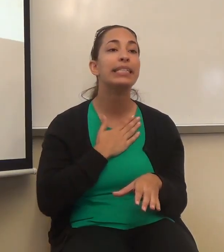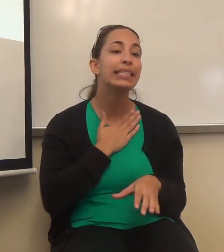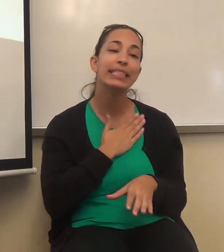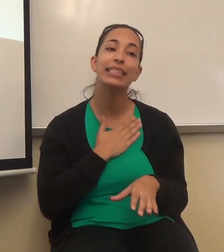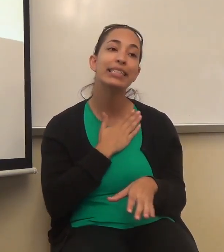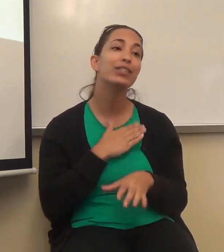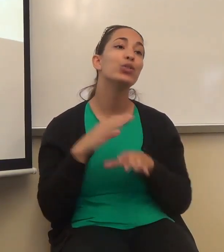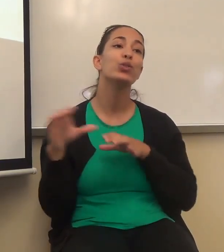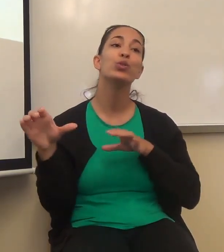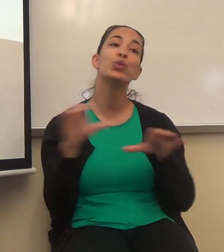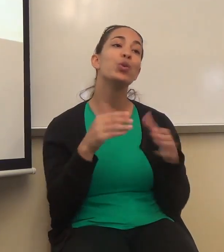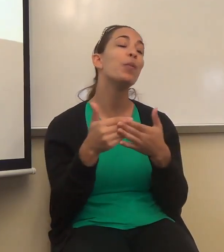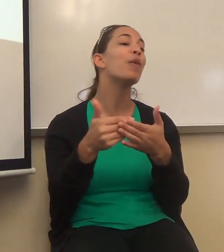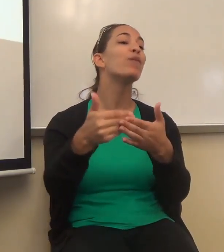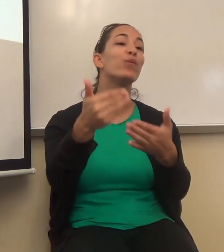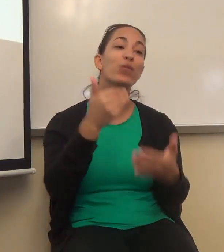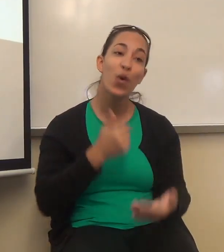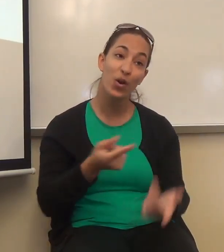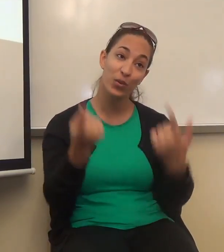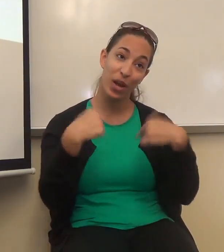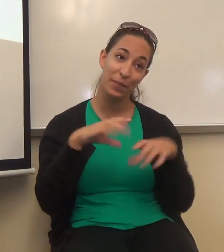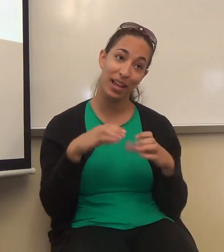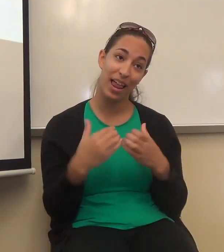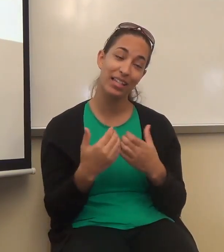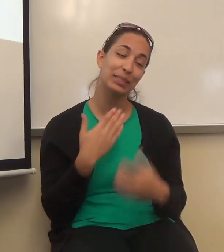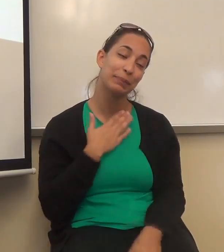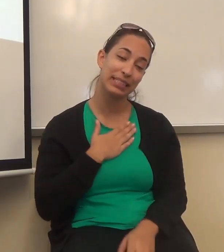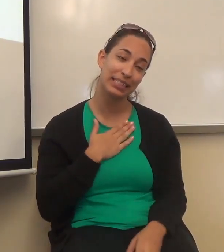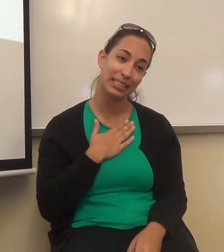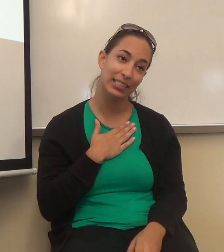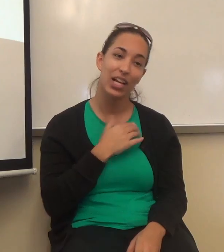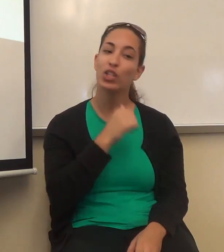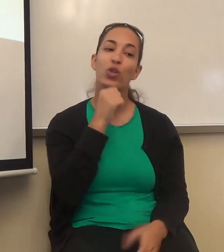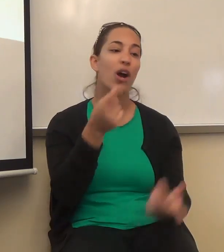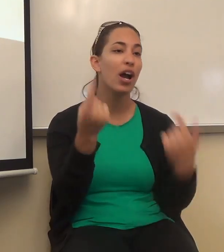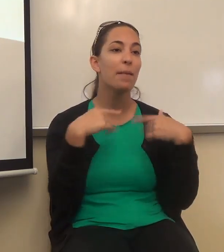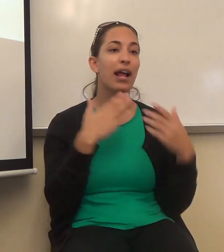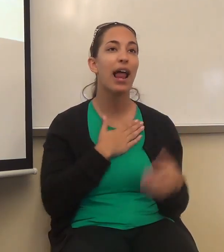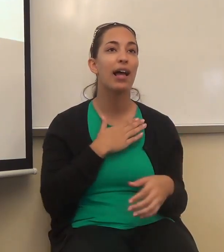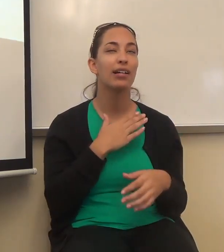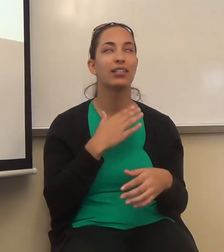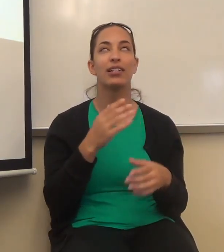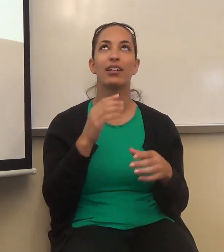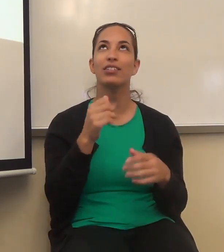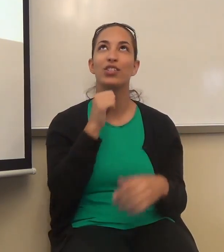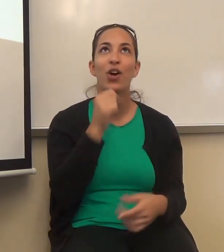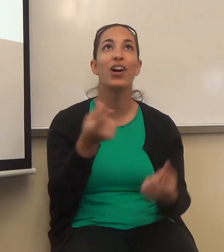Do not come to class waiting to copy down what you see on the